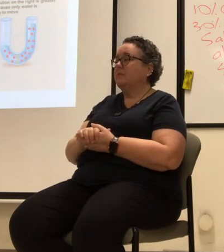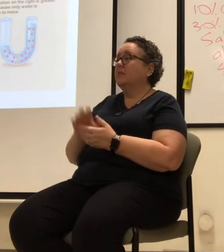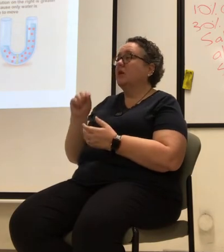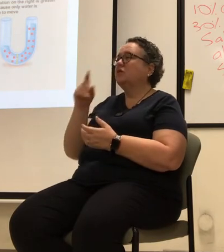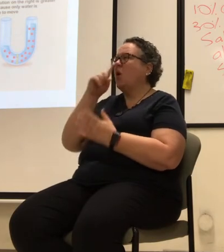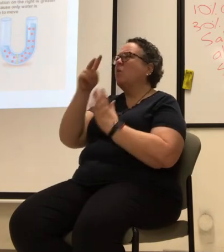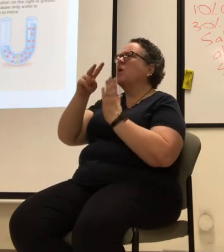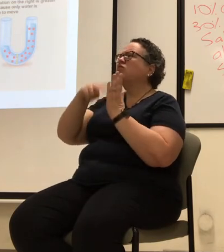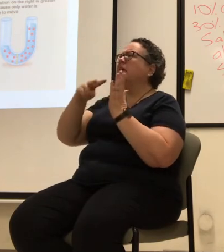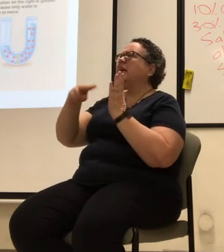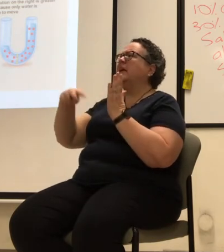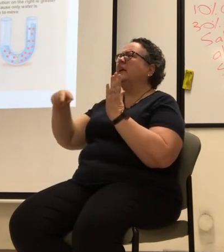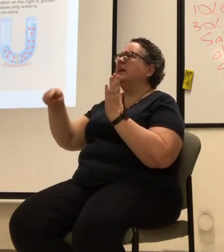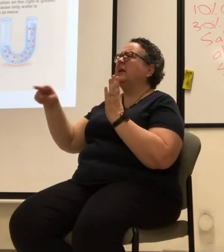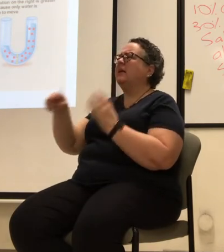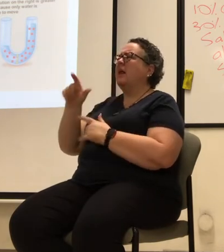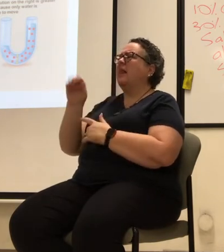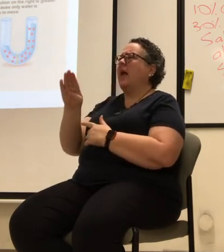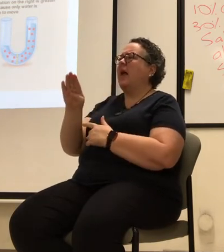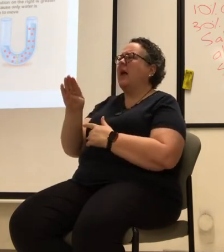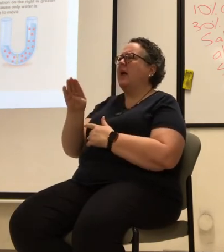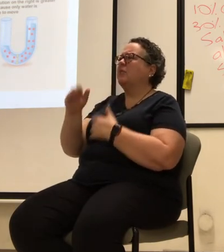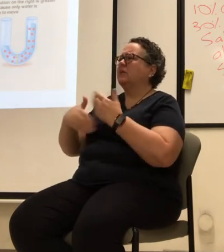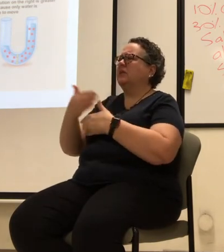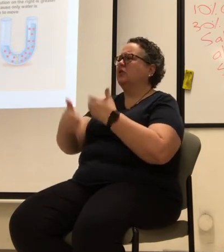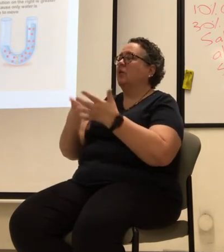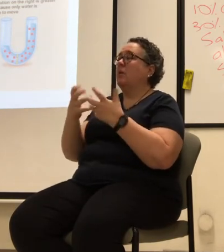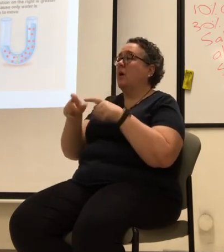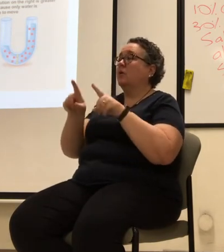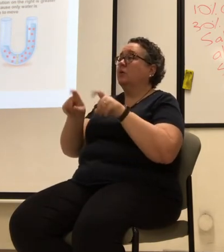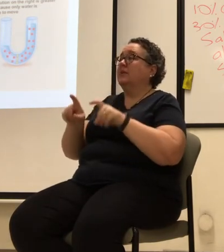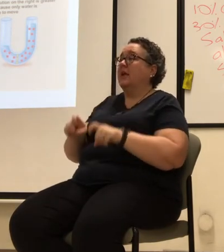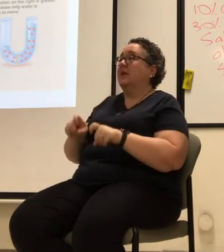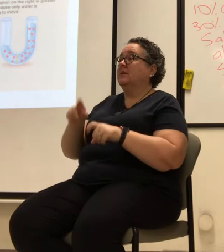read the procedures. We want you to test the beaker water.